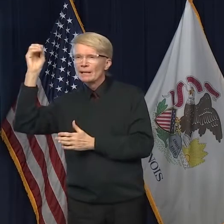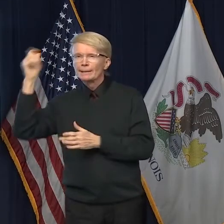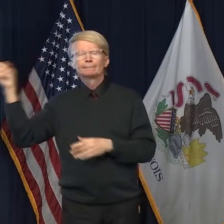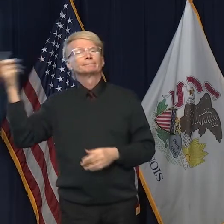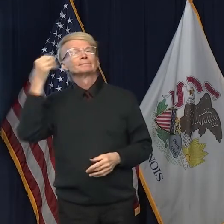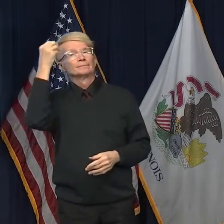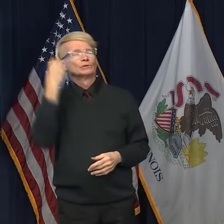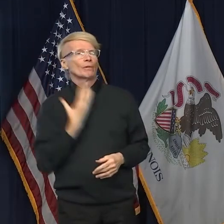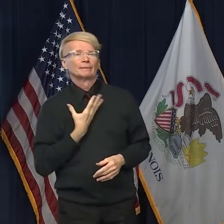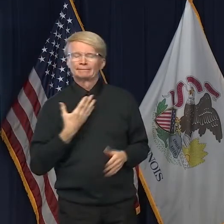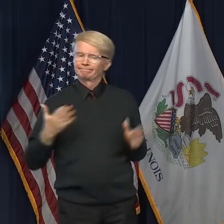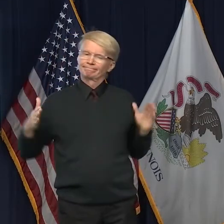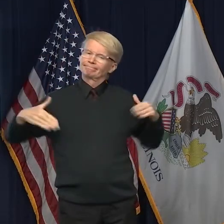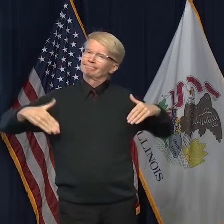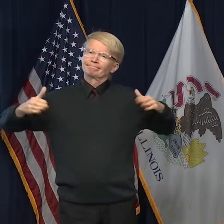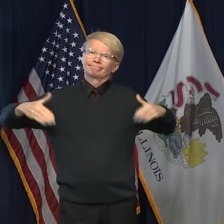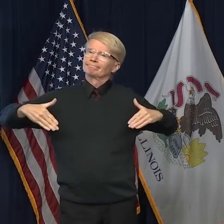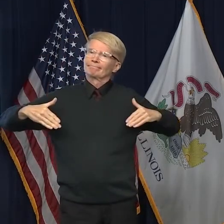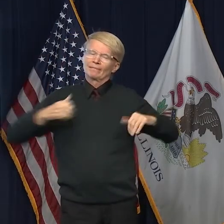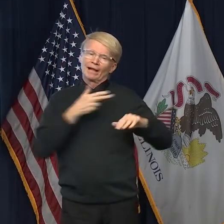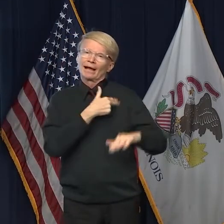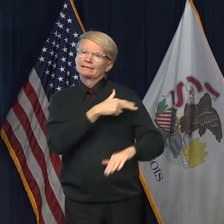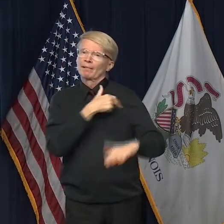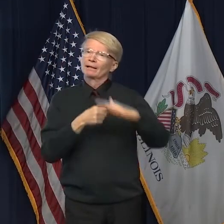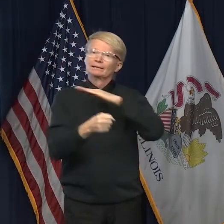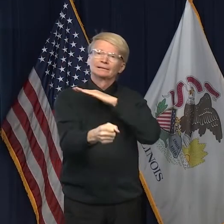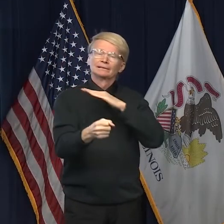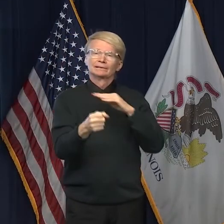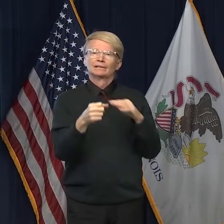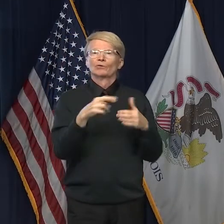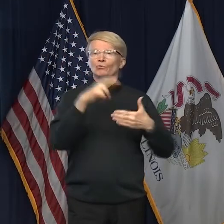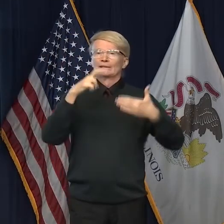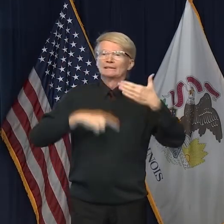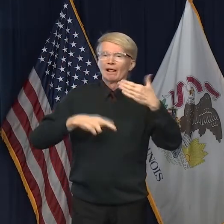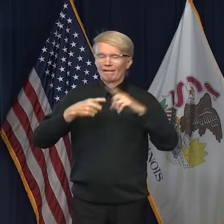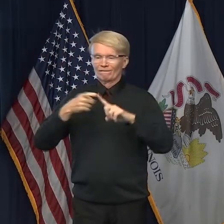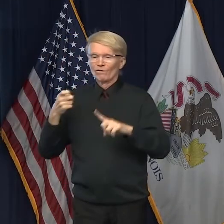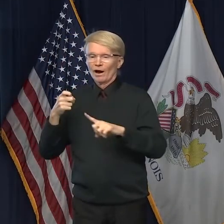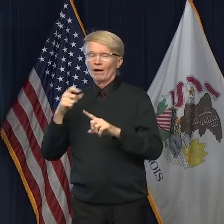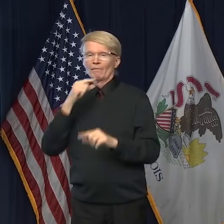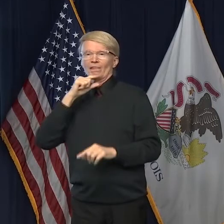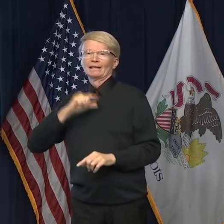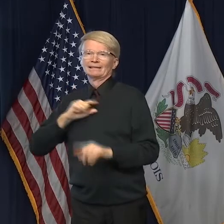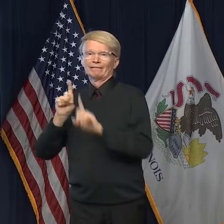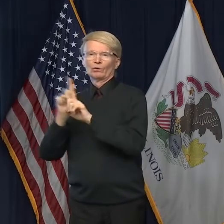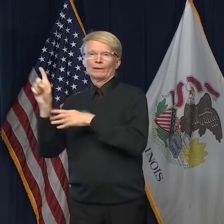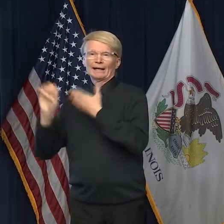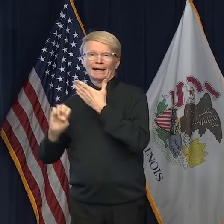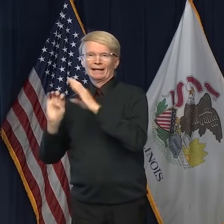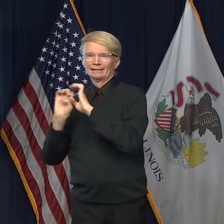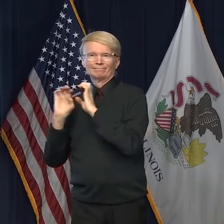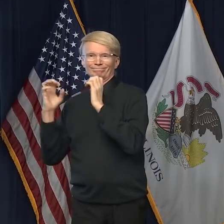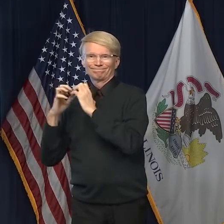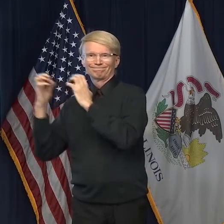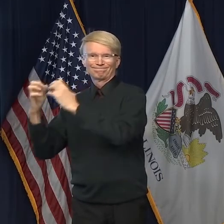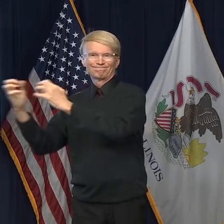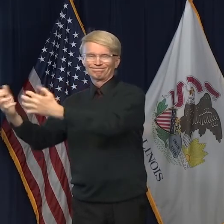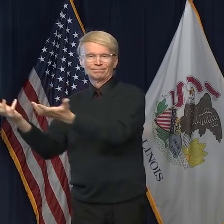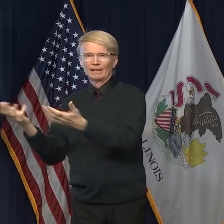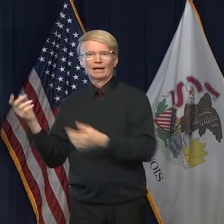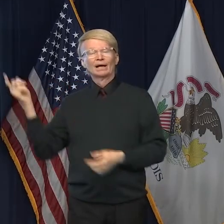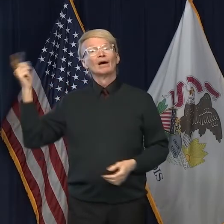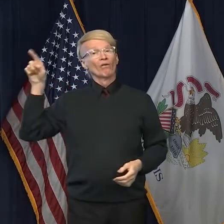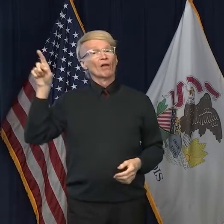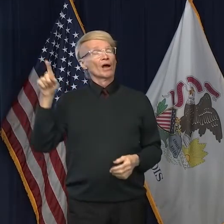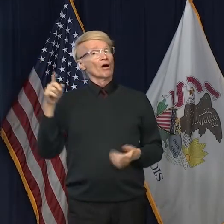was, we haven't seen the hospitalizations yet that would come from Thanksgiving, that they're encouraged that